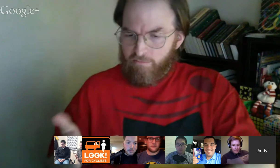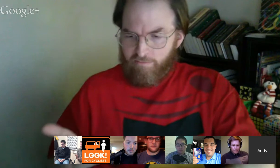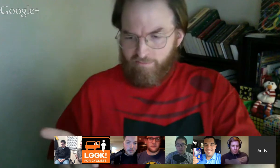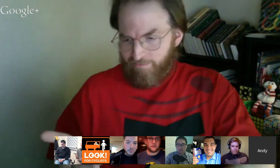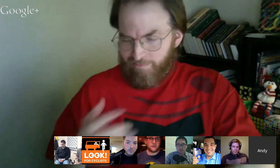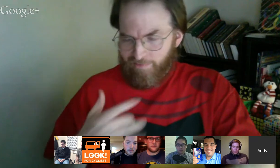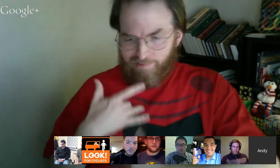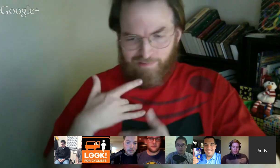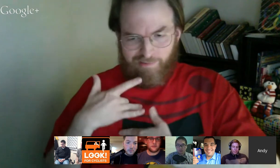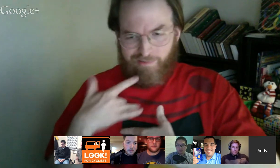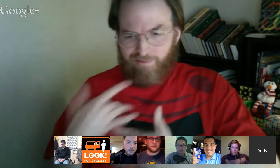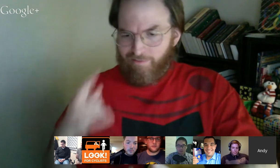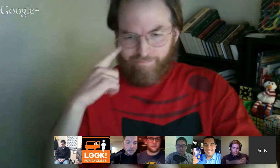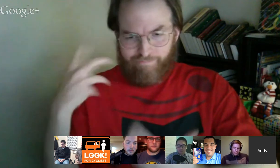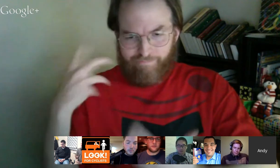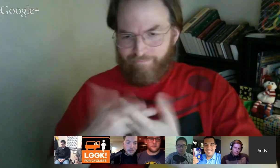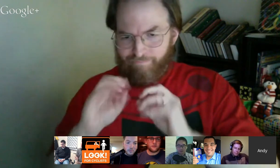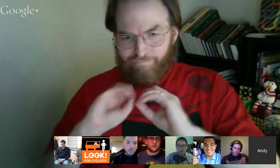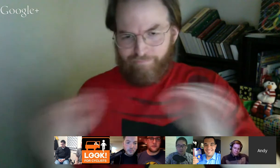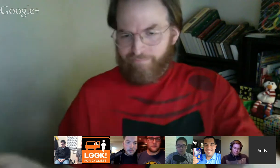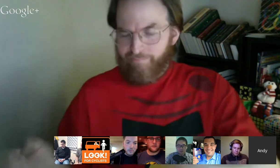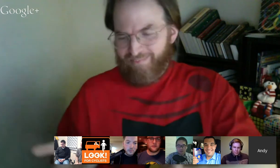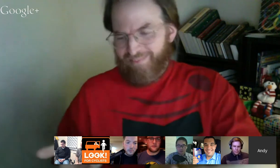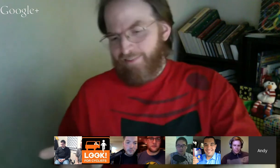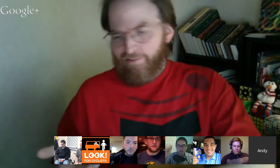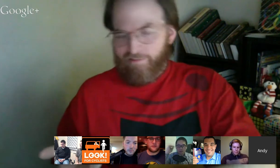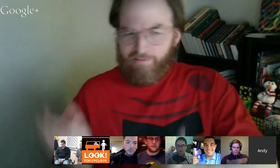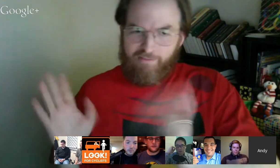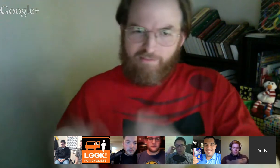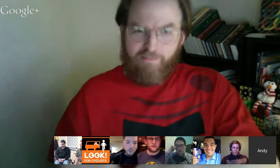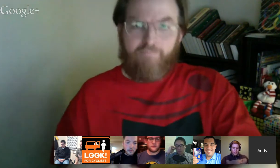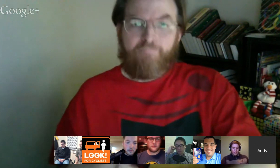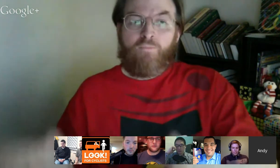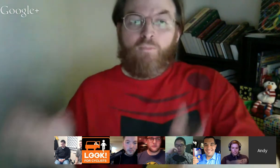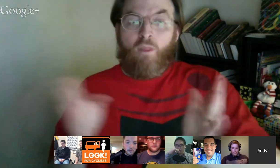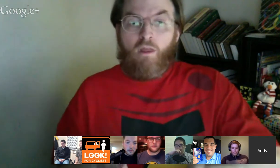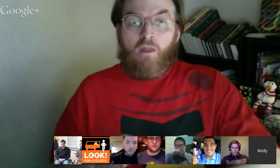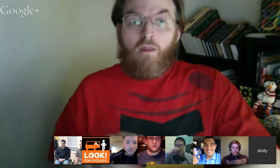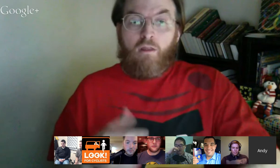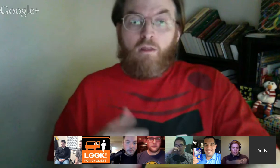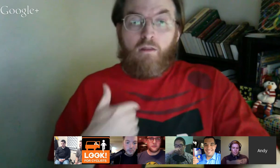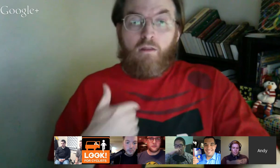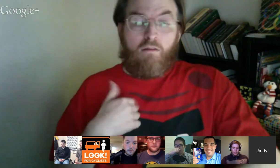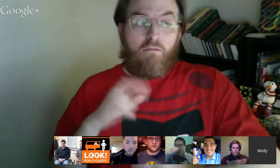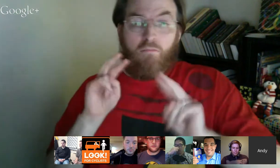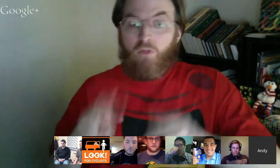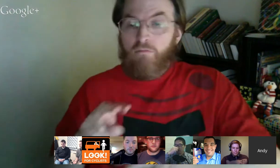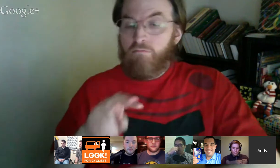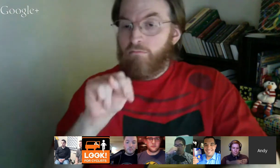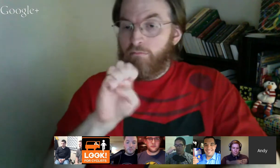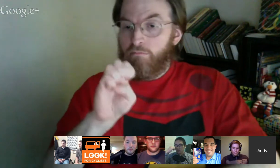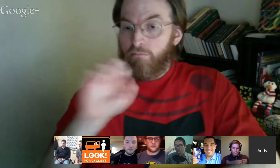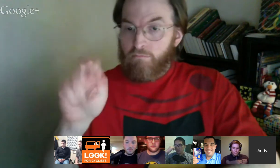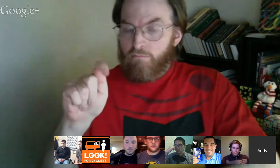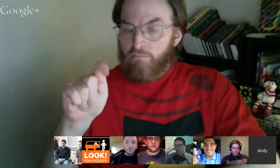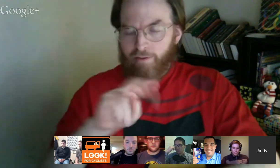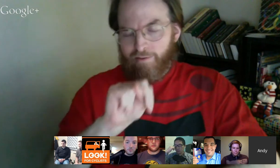the automatic captions, for example, like they're really trying, but a lot of times the word choices there are just really poor and it misses the